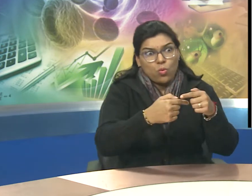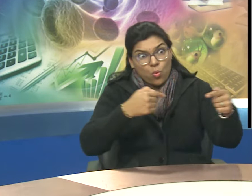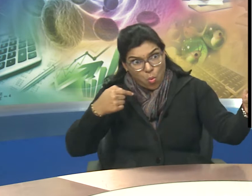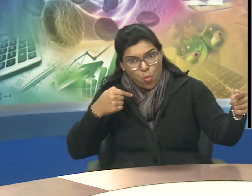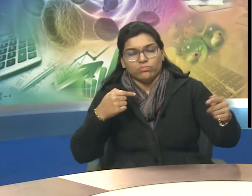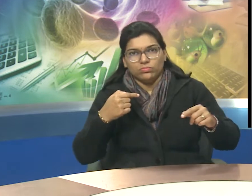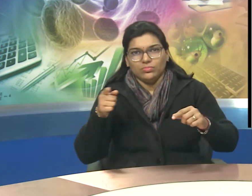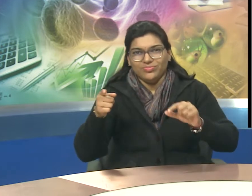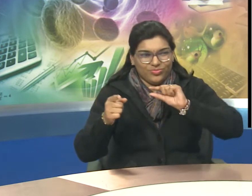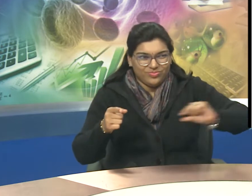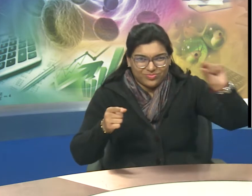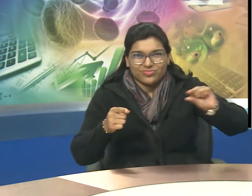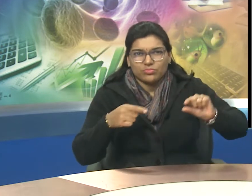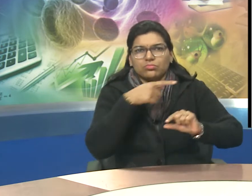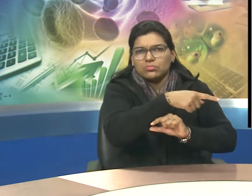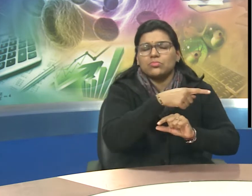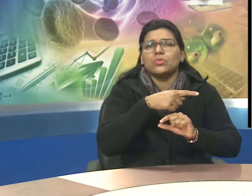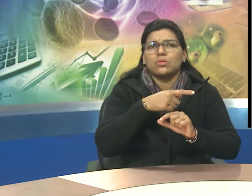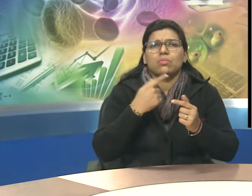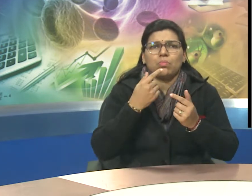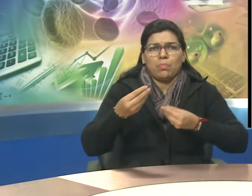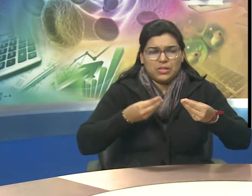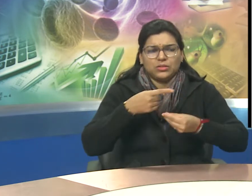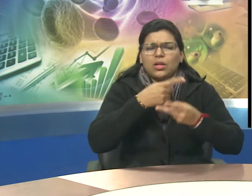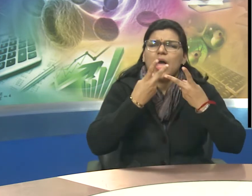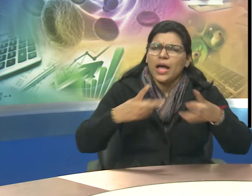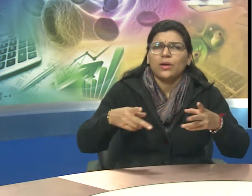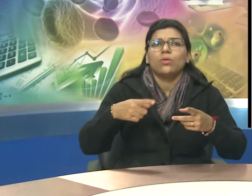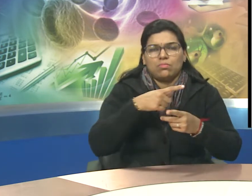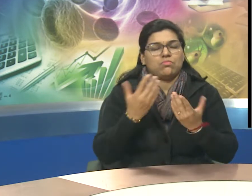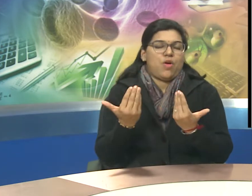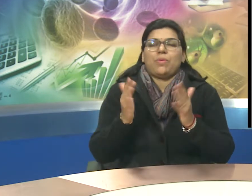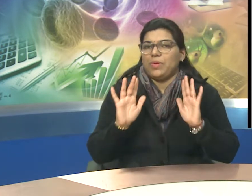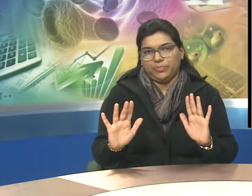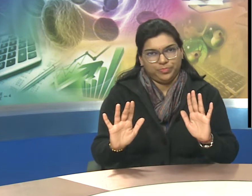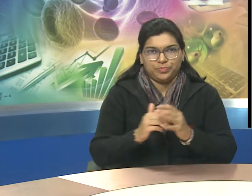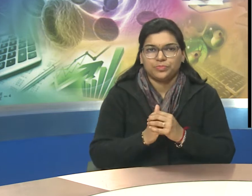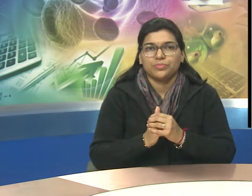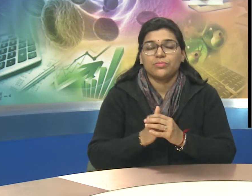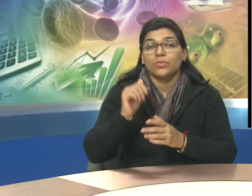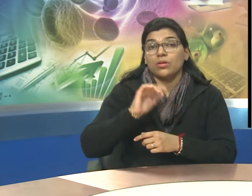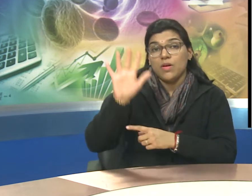explains that it provides loan and advances to